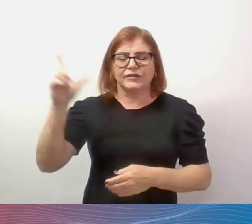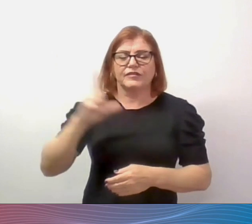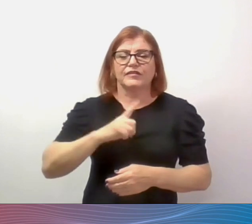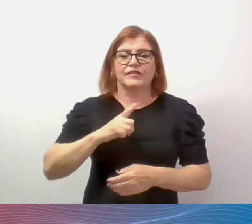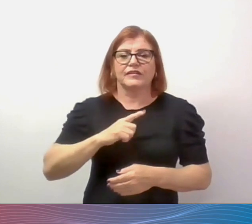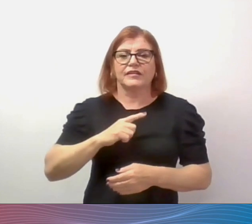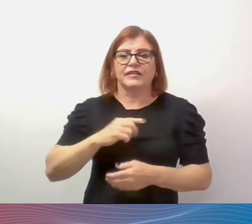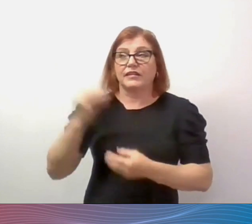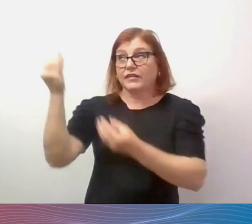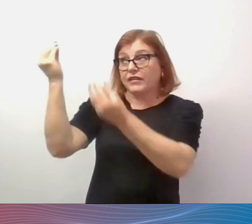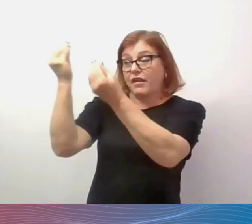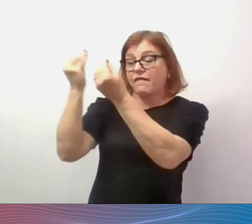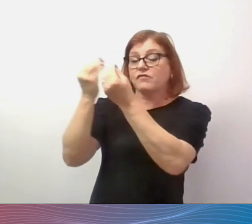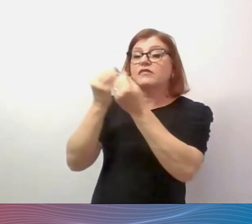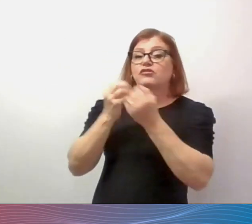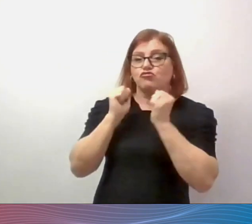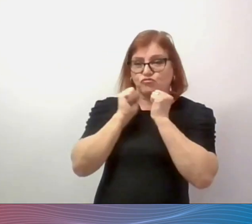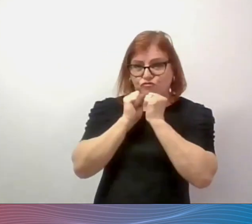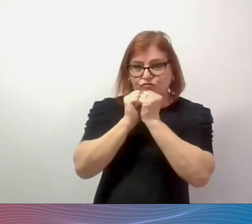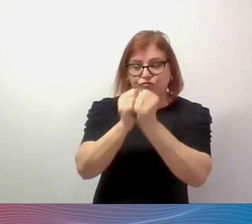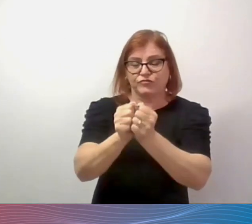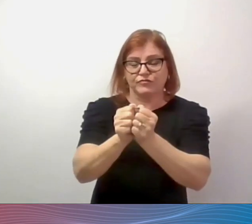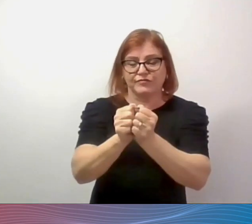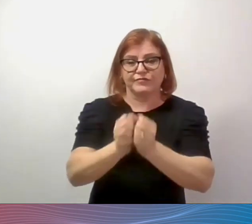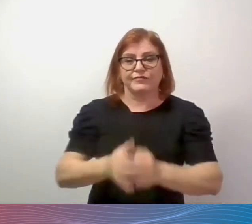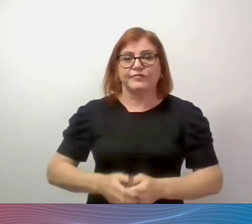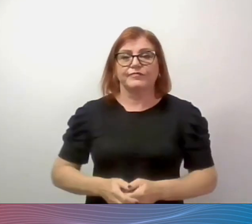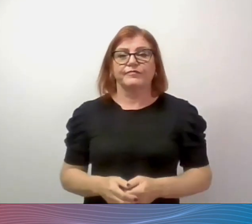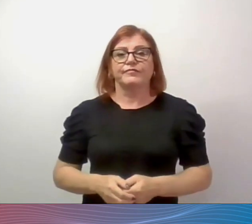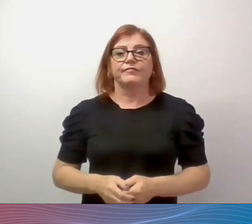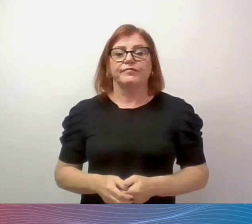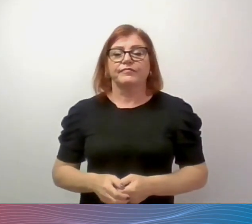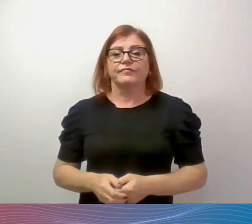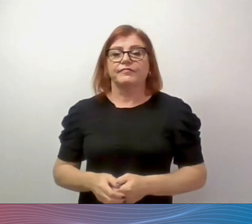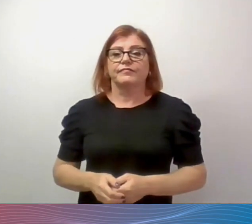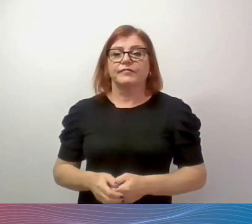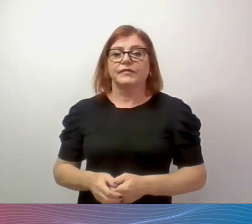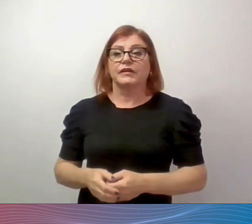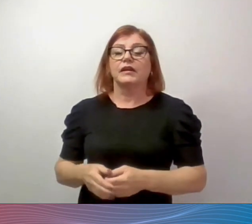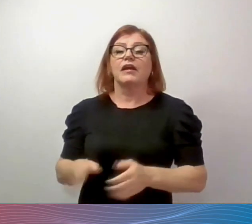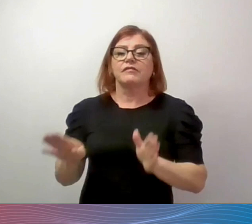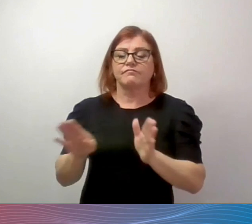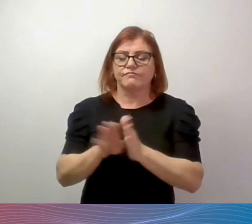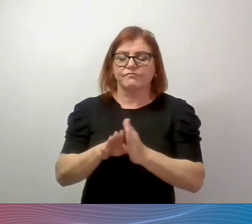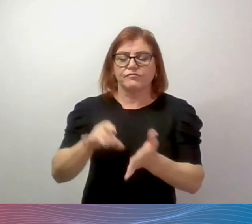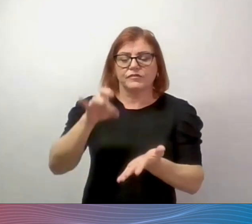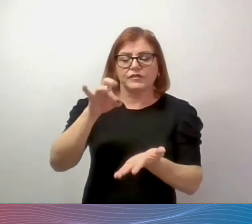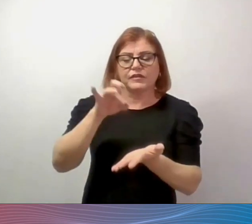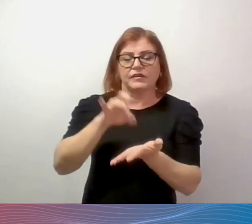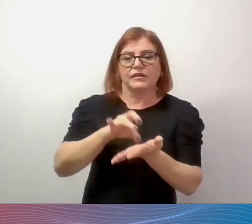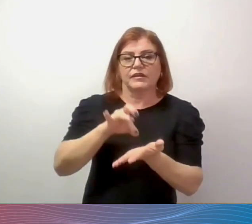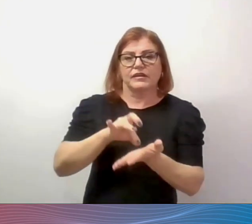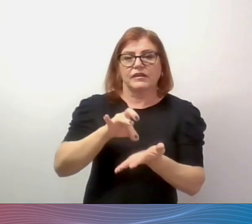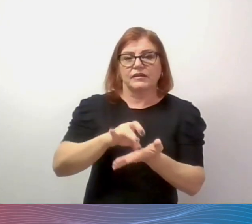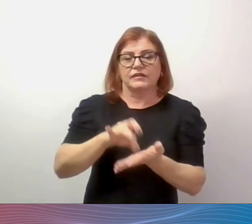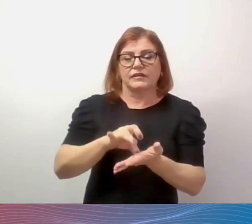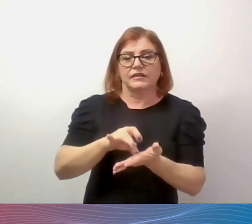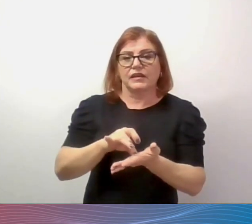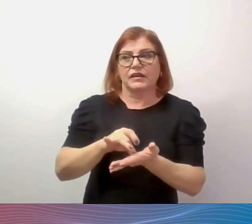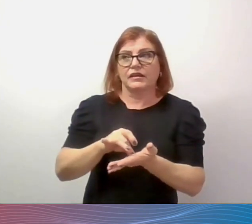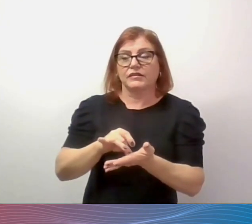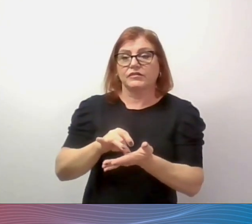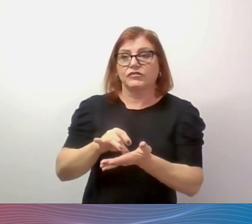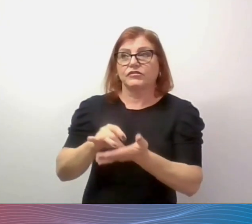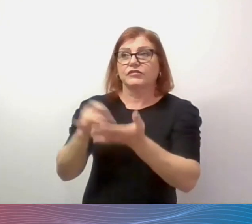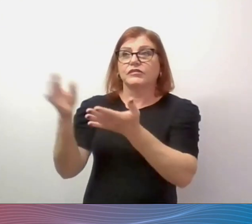Christ. Isso vai trazendo a realidade. And this will bring reality. E vai trazer o amor. And will bring love.